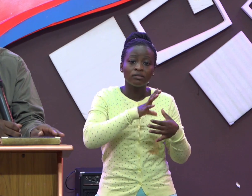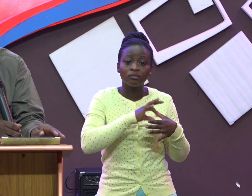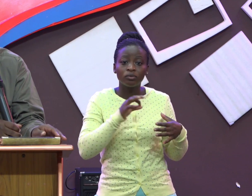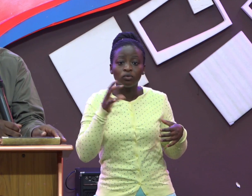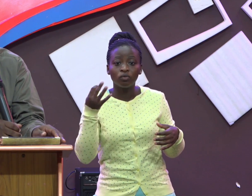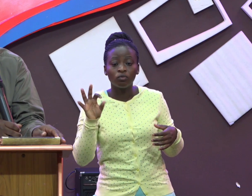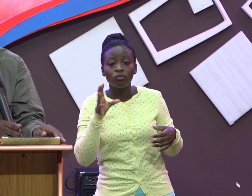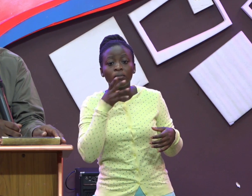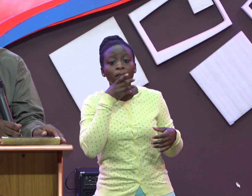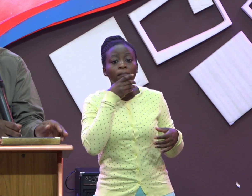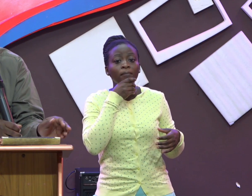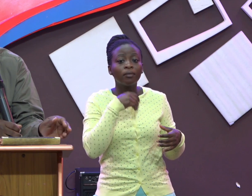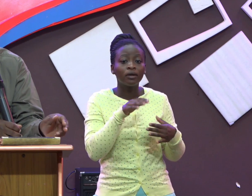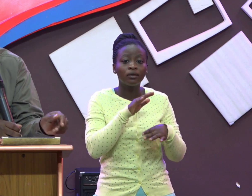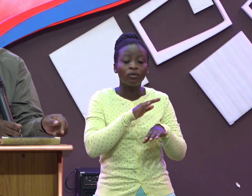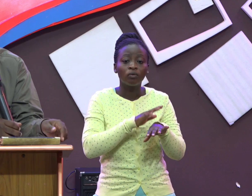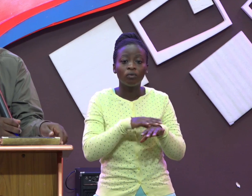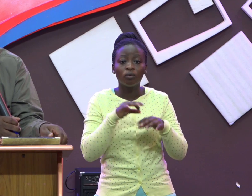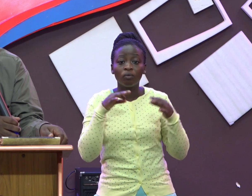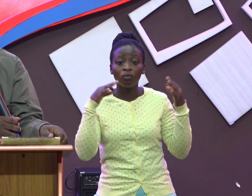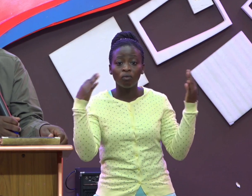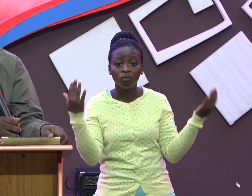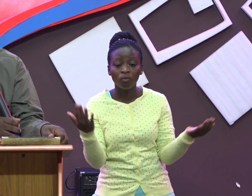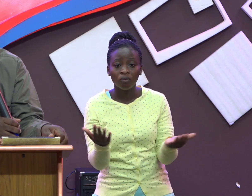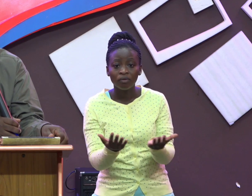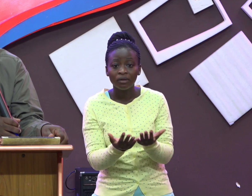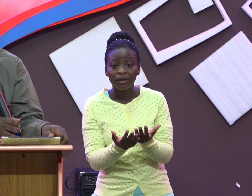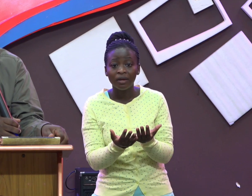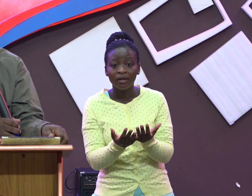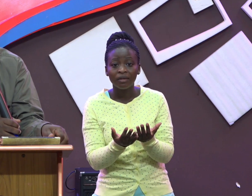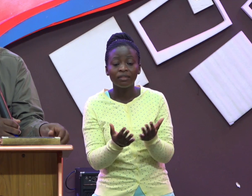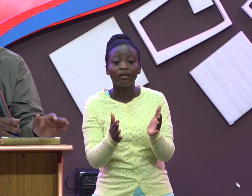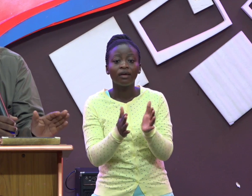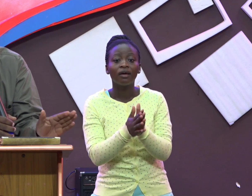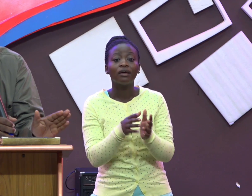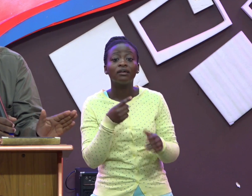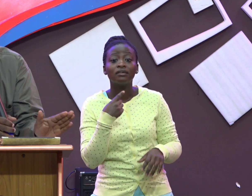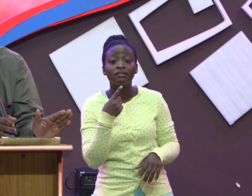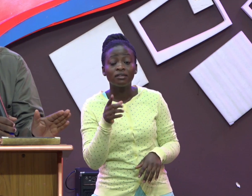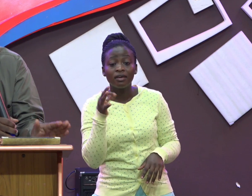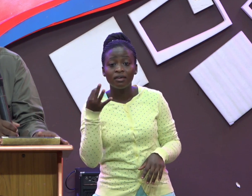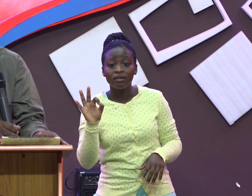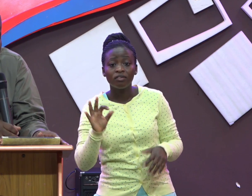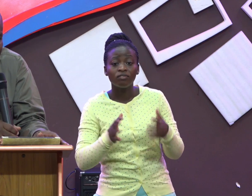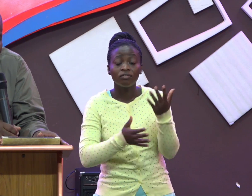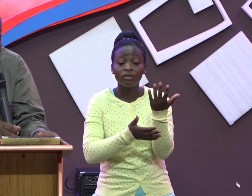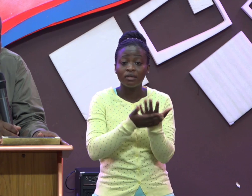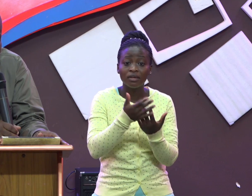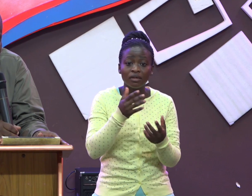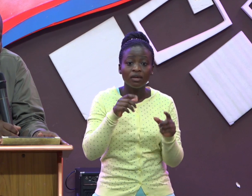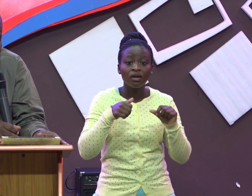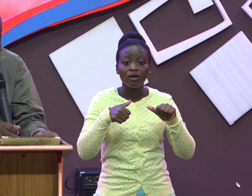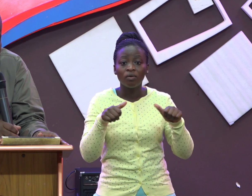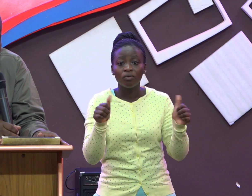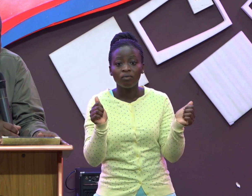troubles. And he said, when they take care of the spirits well, peace will